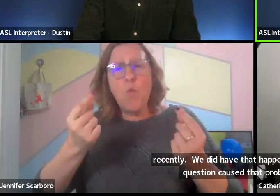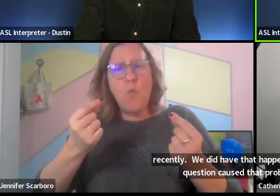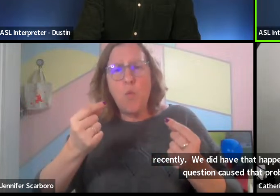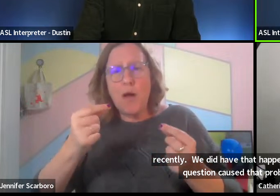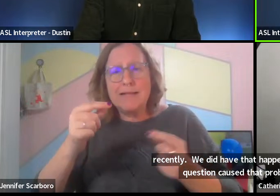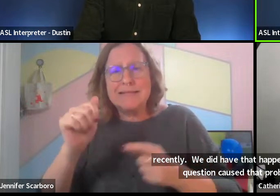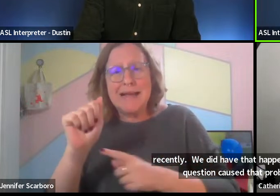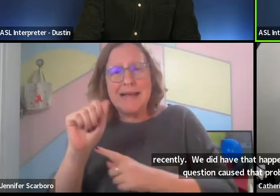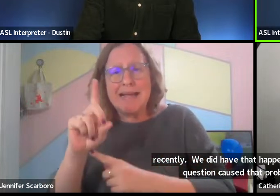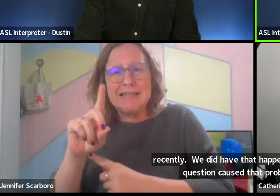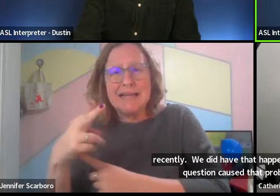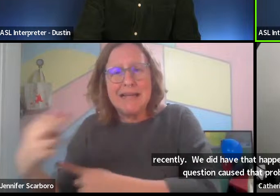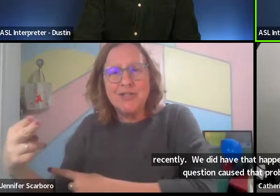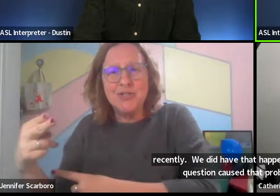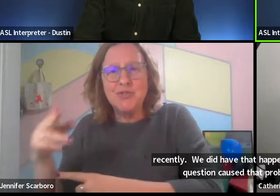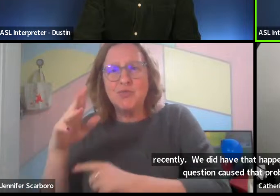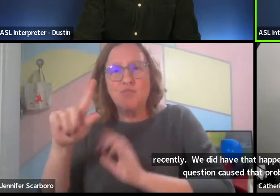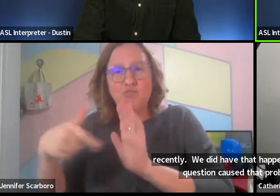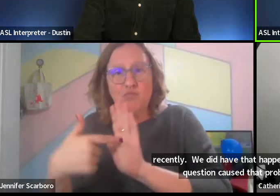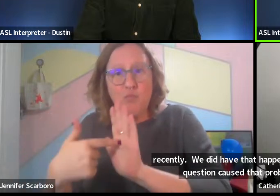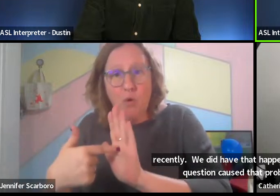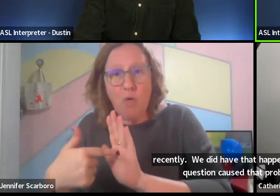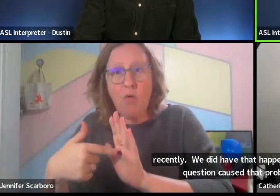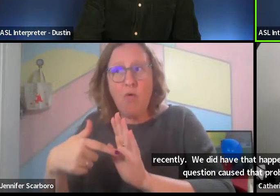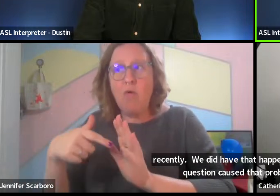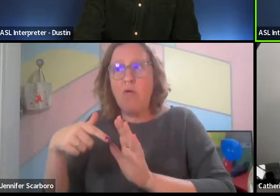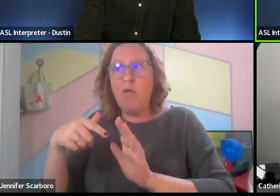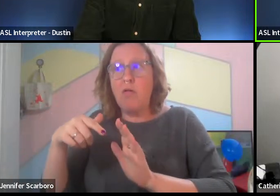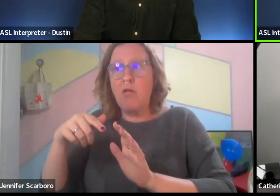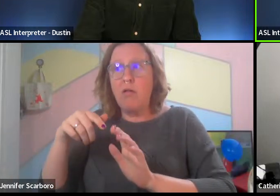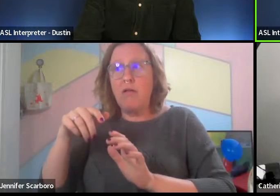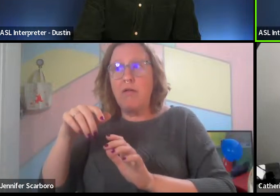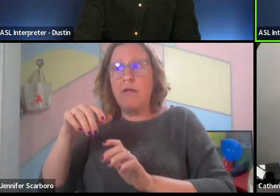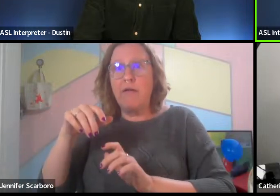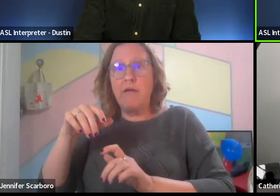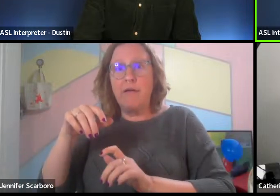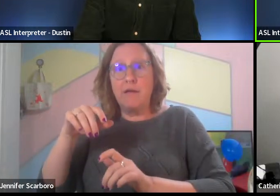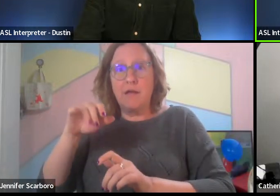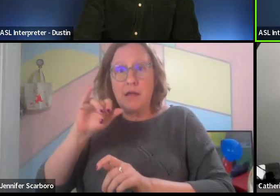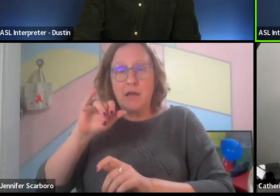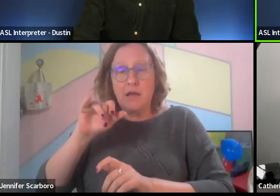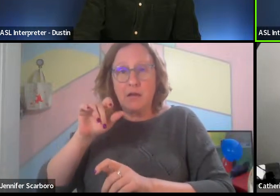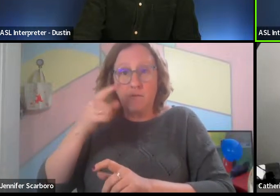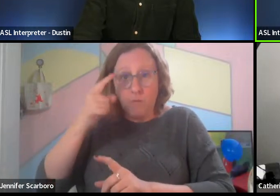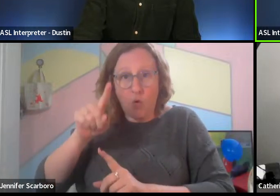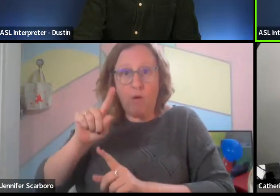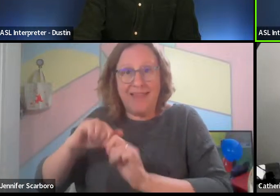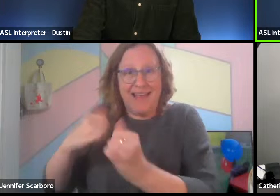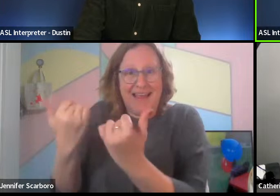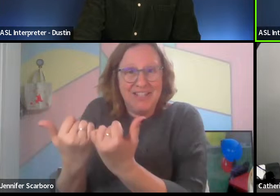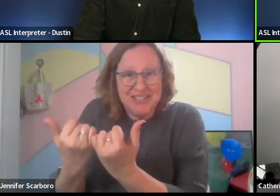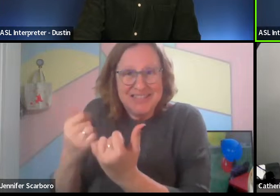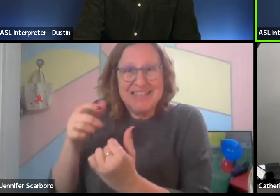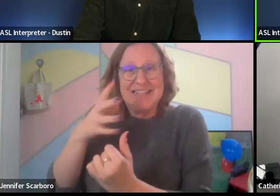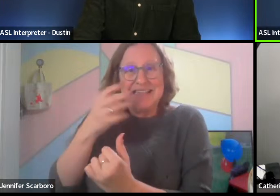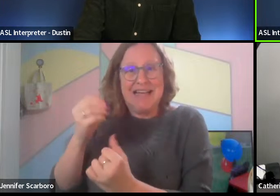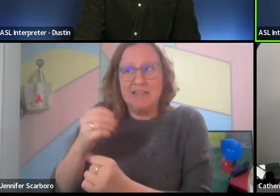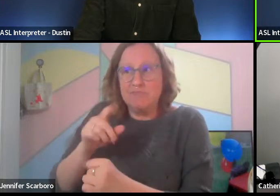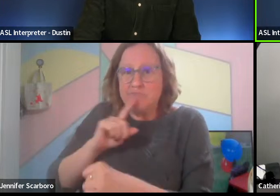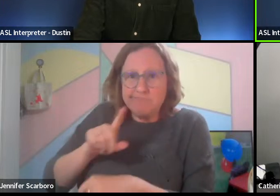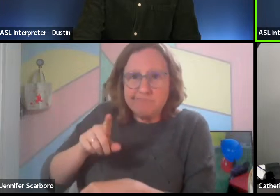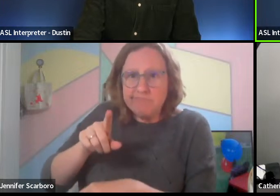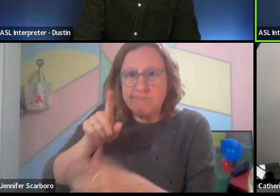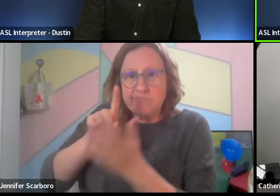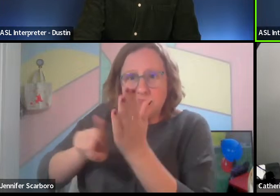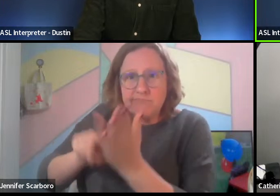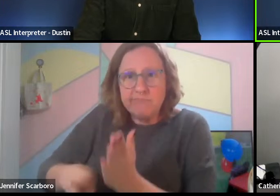that I'm bringing up is, what is ACDHH's role in terms